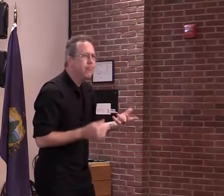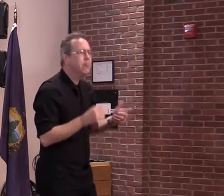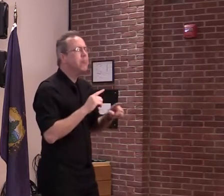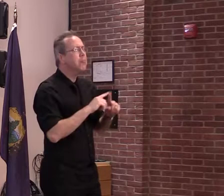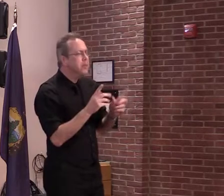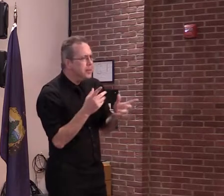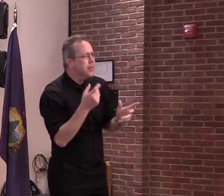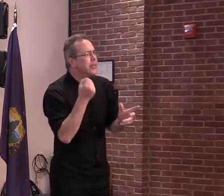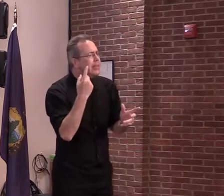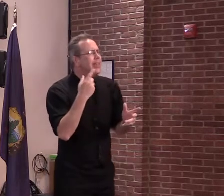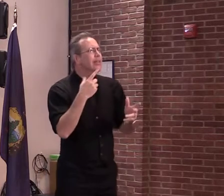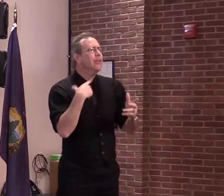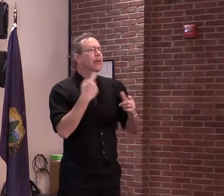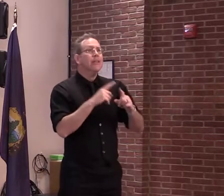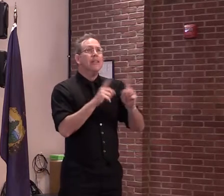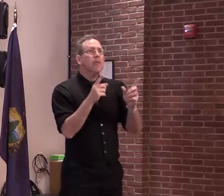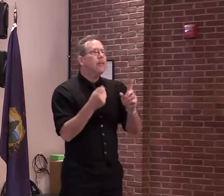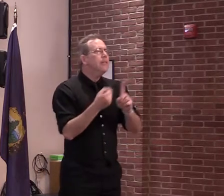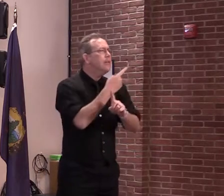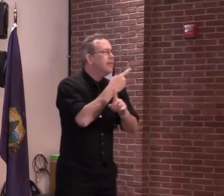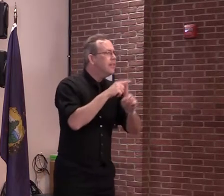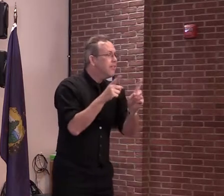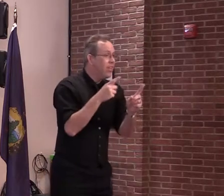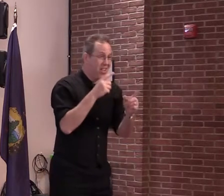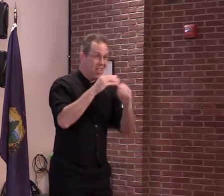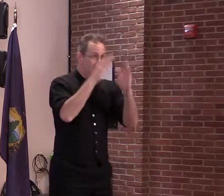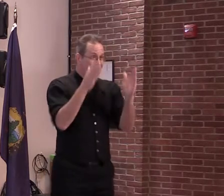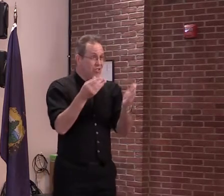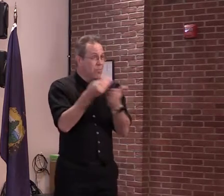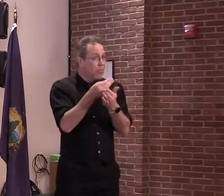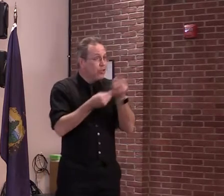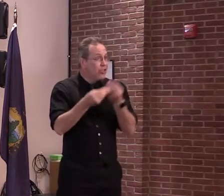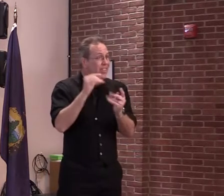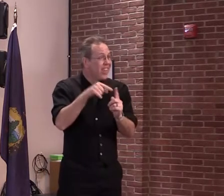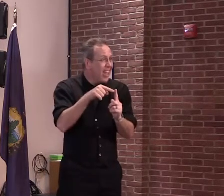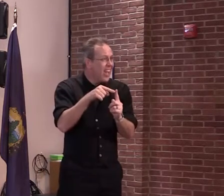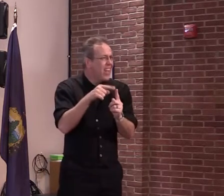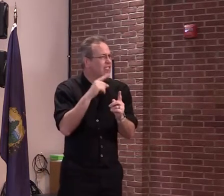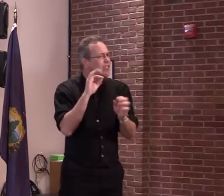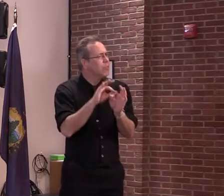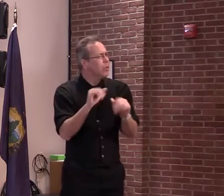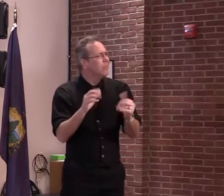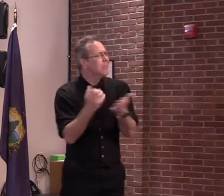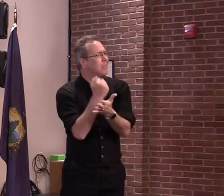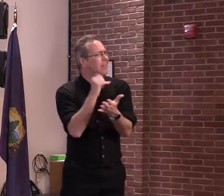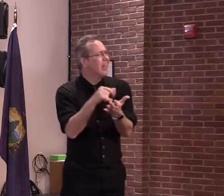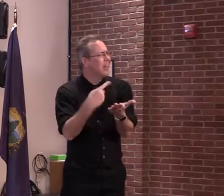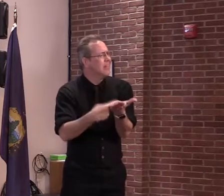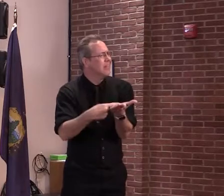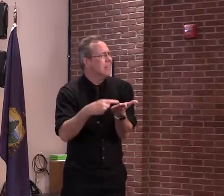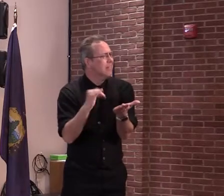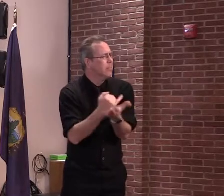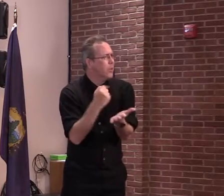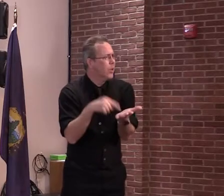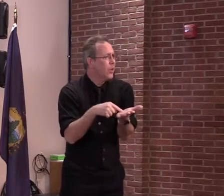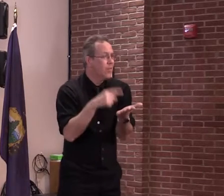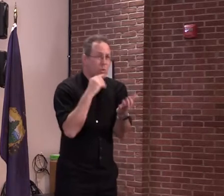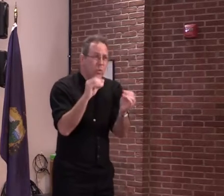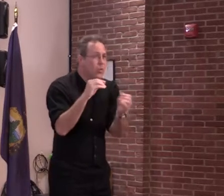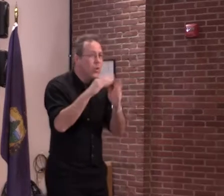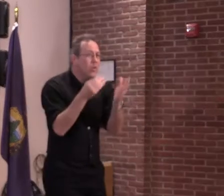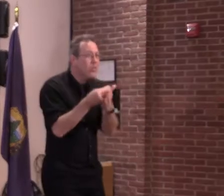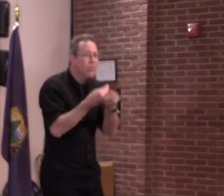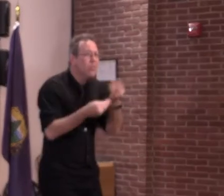differences in the House budget that, as I've said, need to be addressed before I can support the bill, such